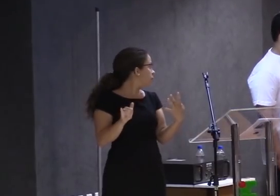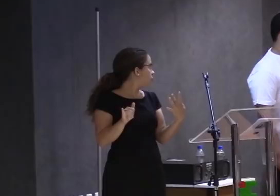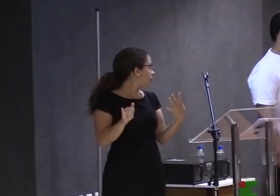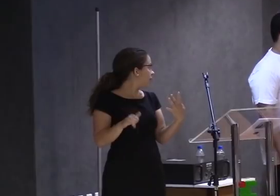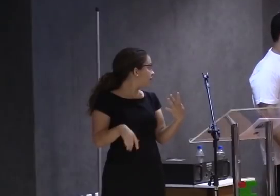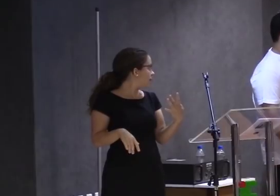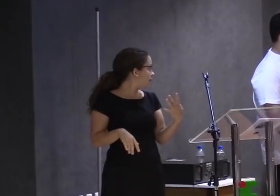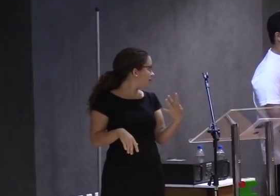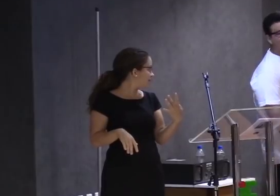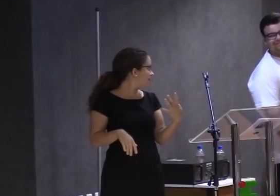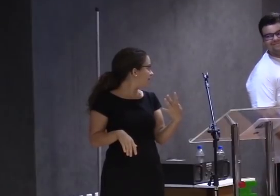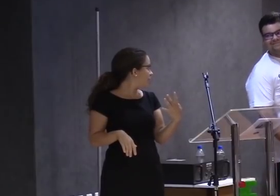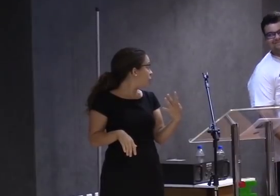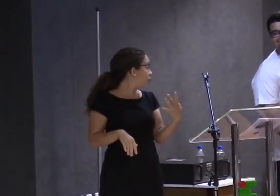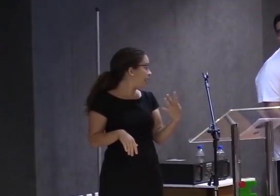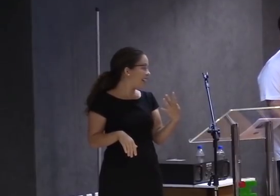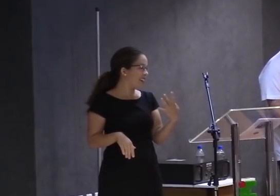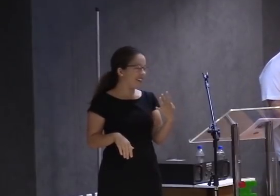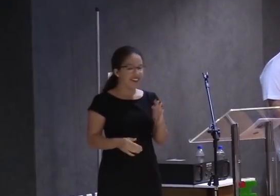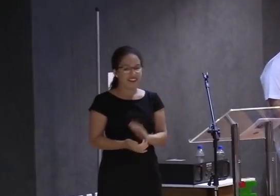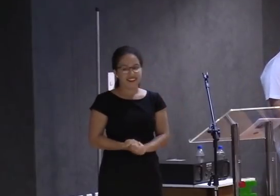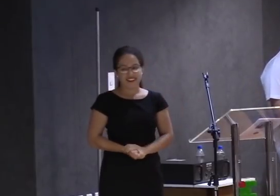Noruega.